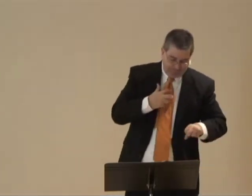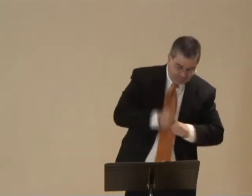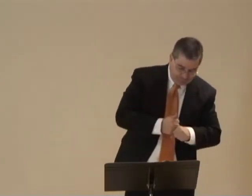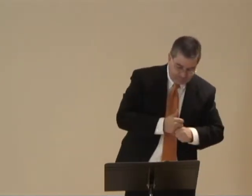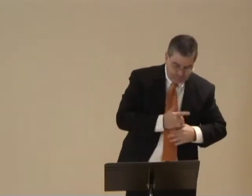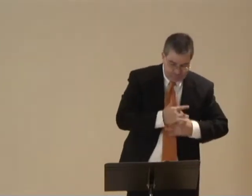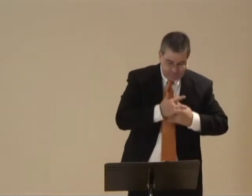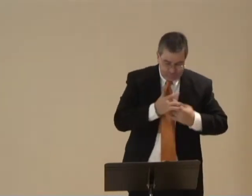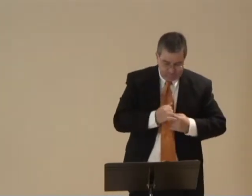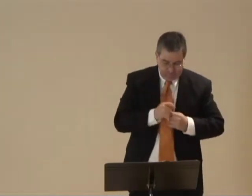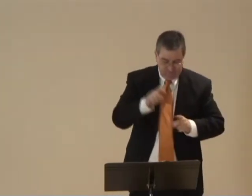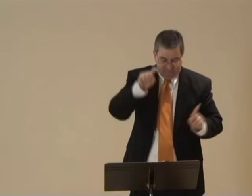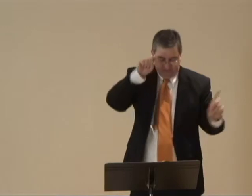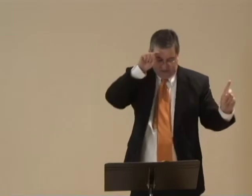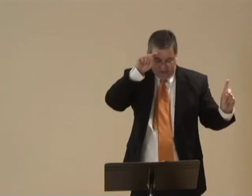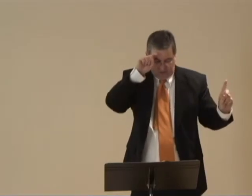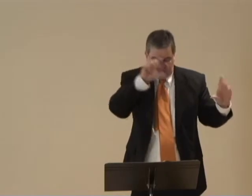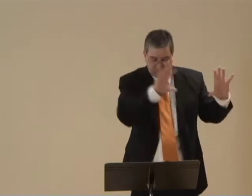Because as for me, behold,